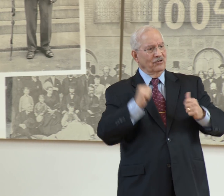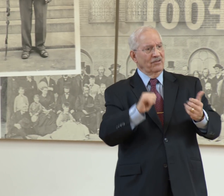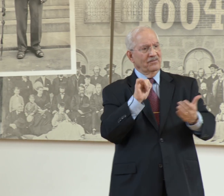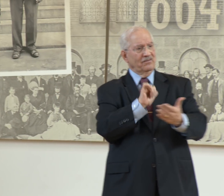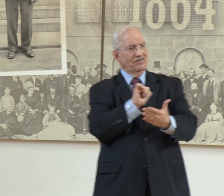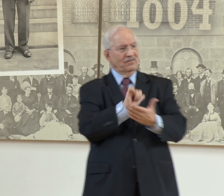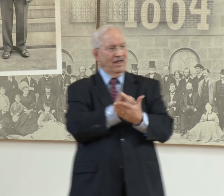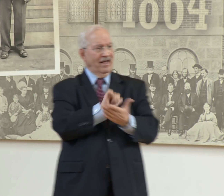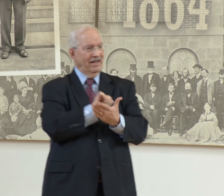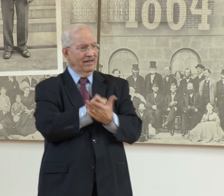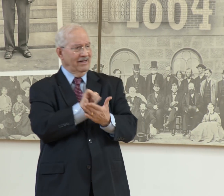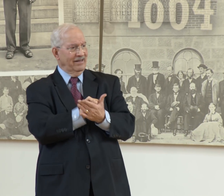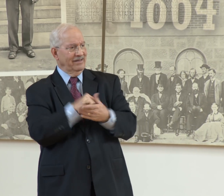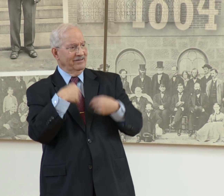in his existence,